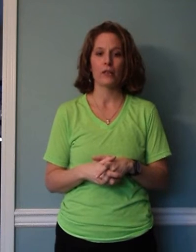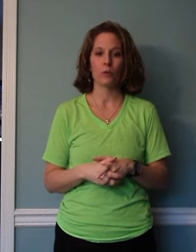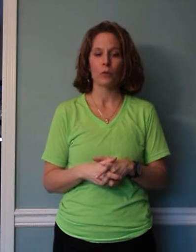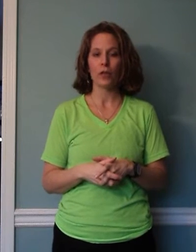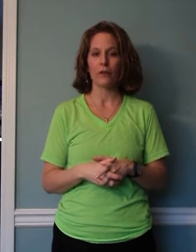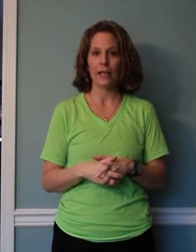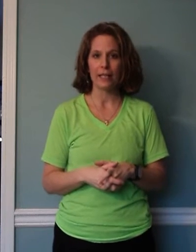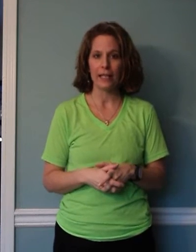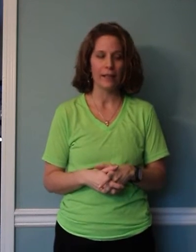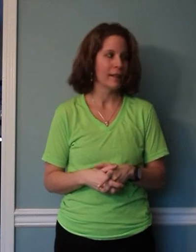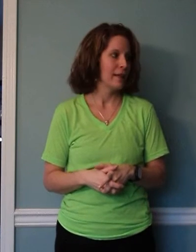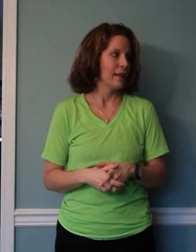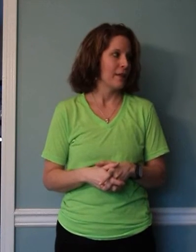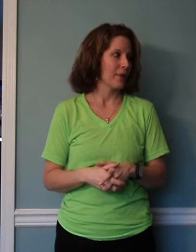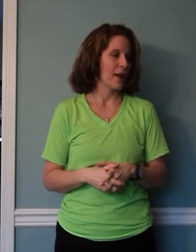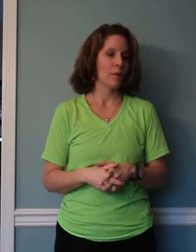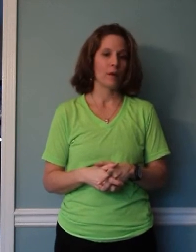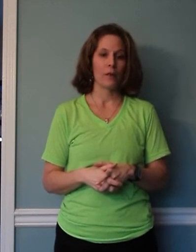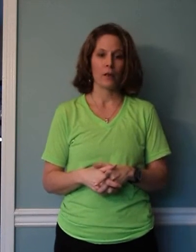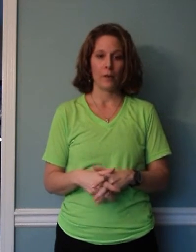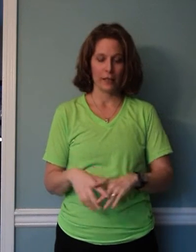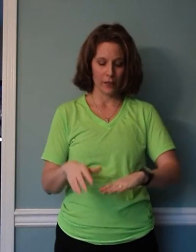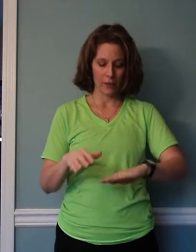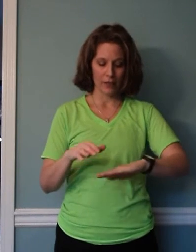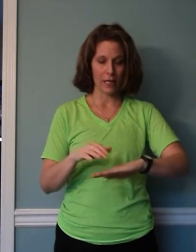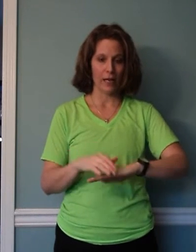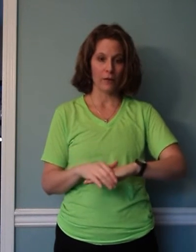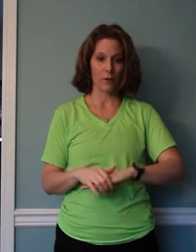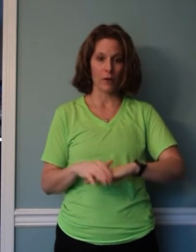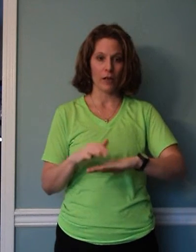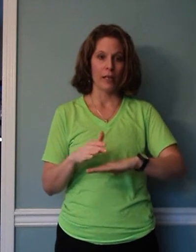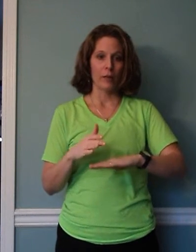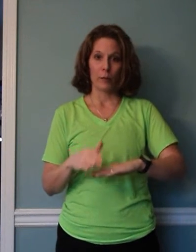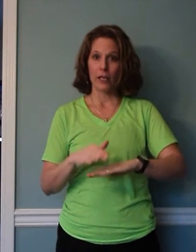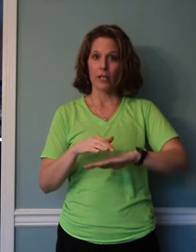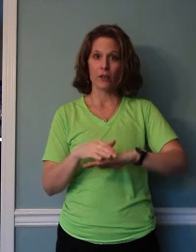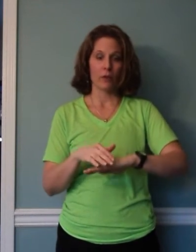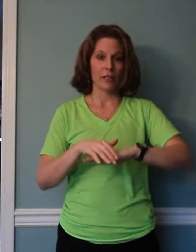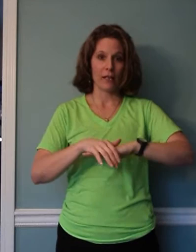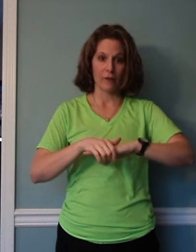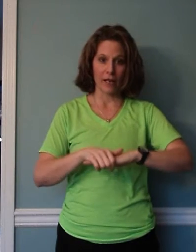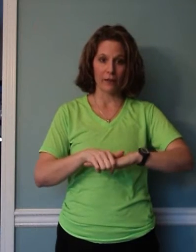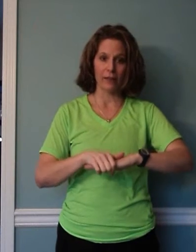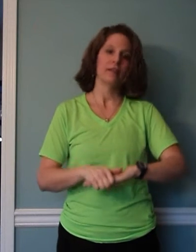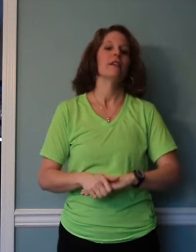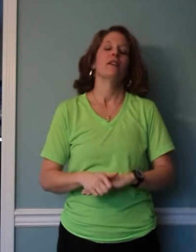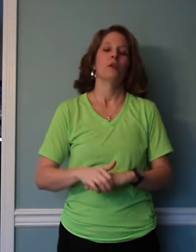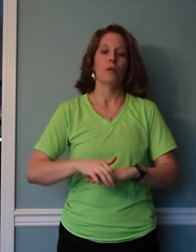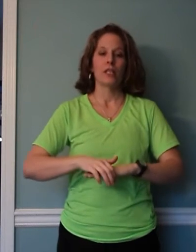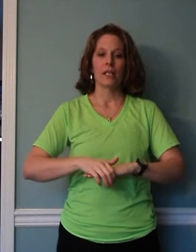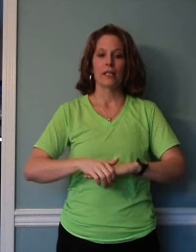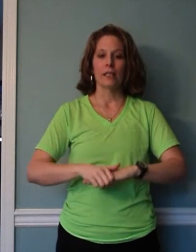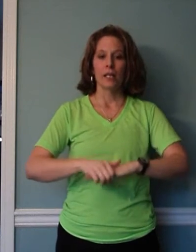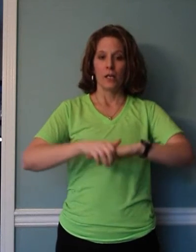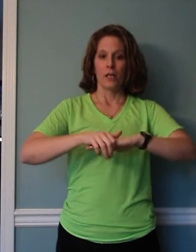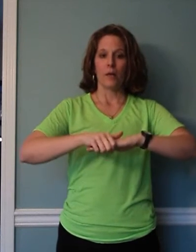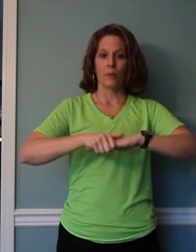rule over India. And for that one, we are going to do the sign for British, or the sign for England, which is